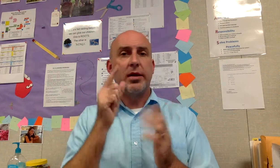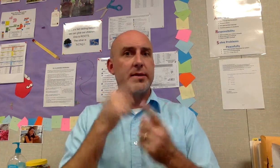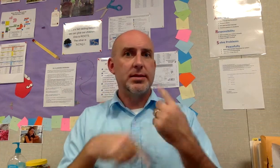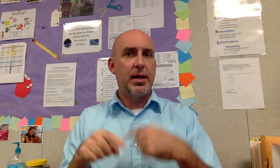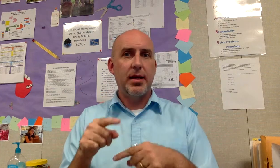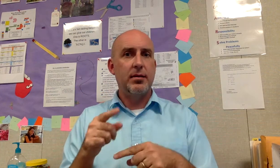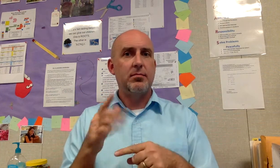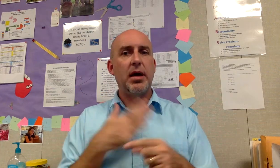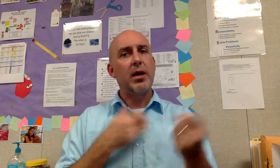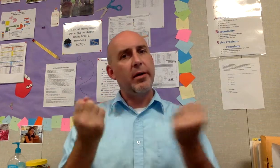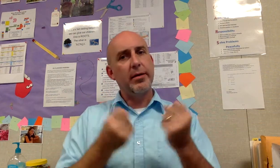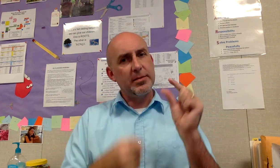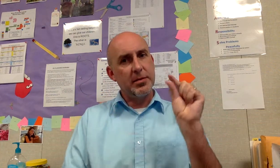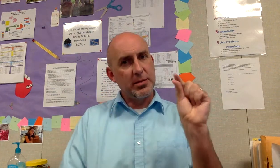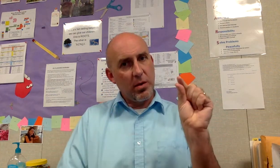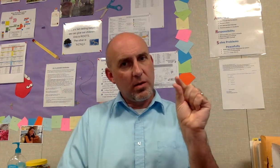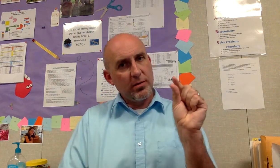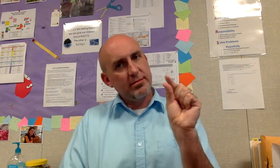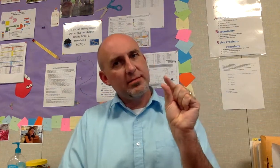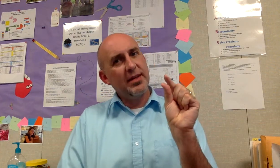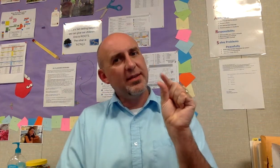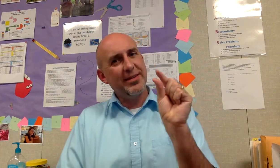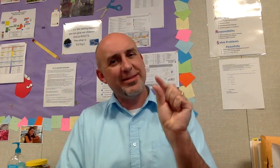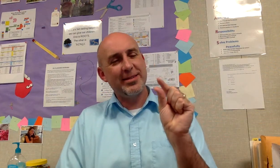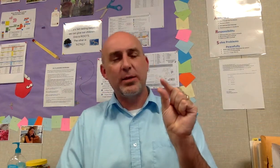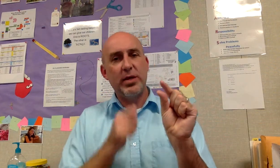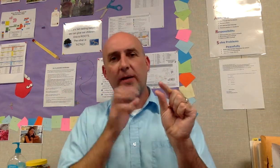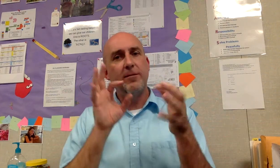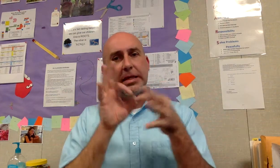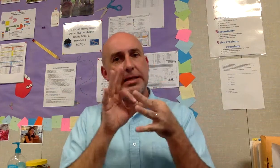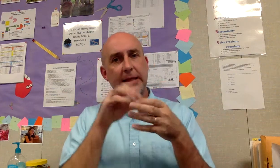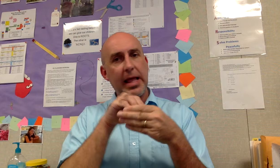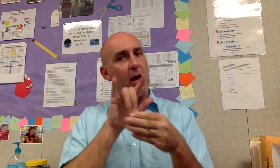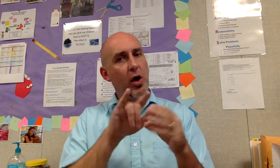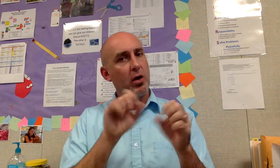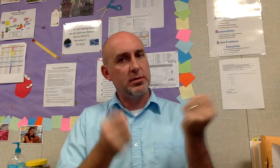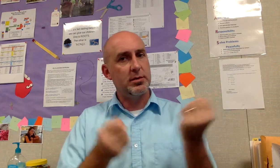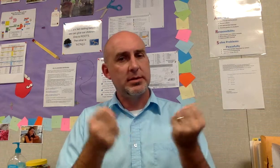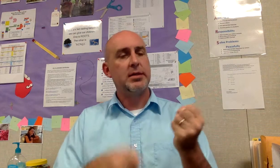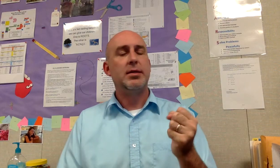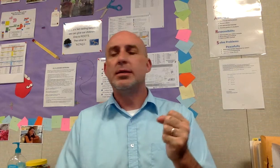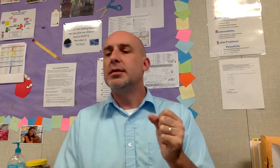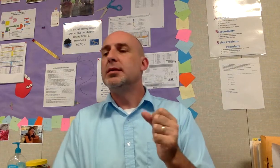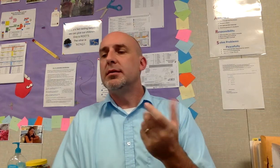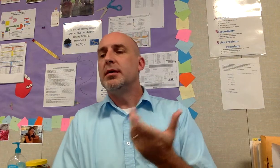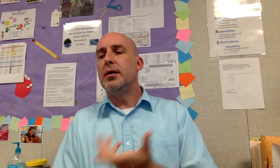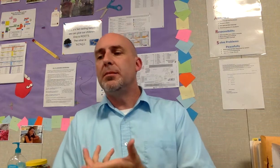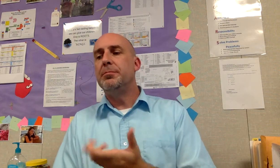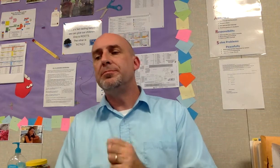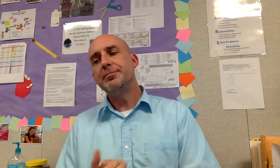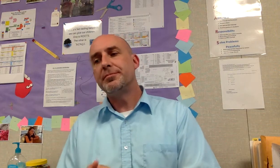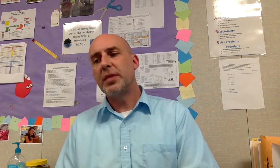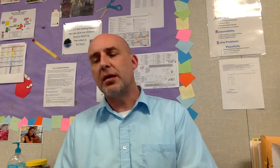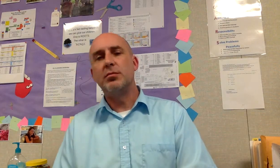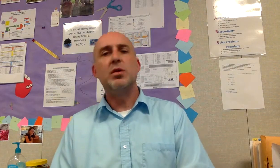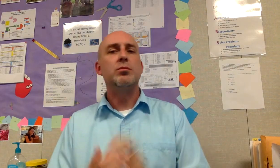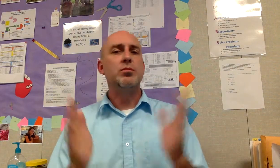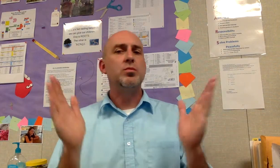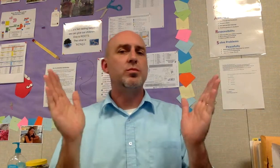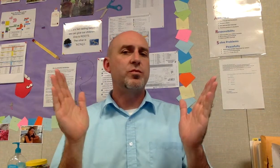going to sign my car is very small because I would not fit in that car. Yeah, so for